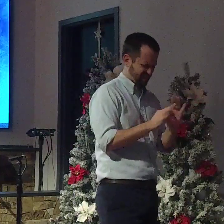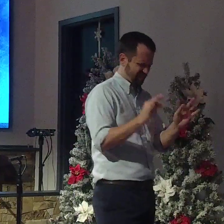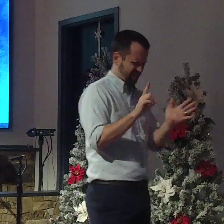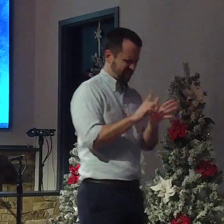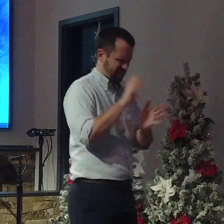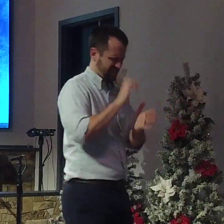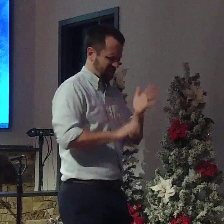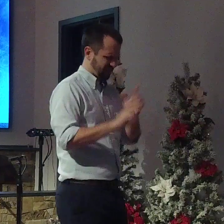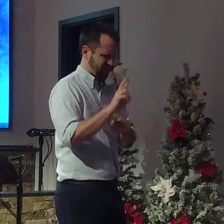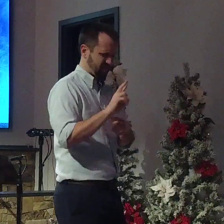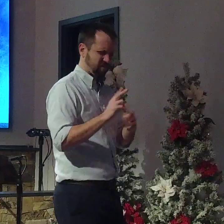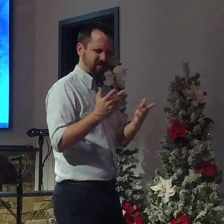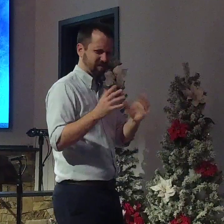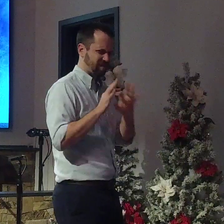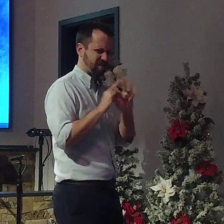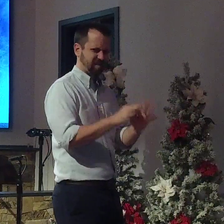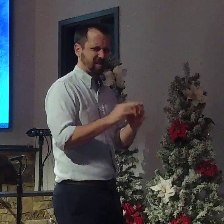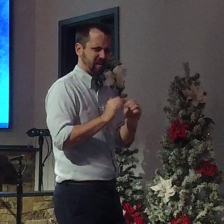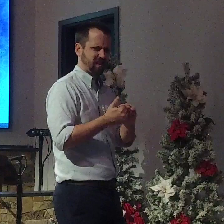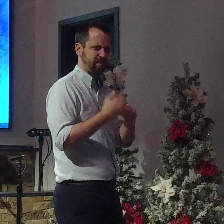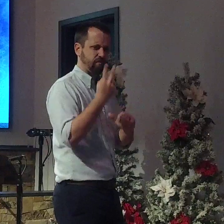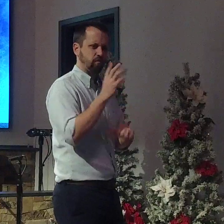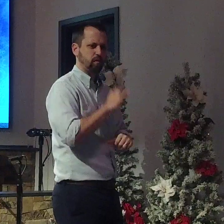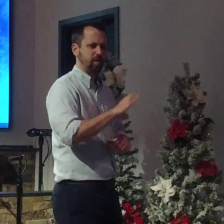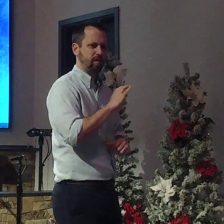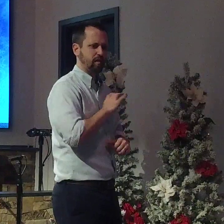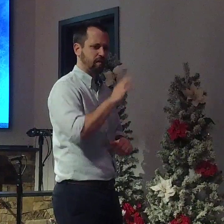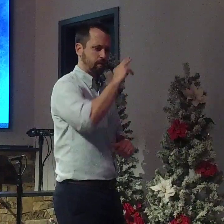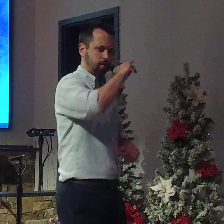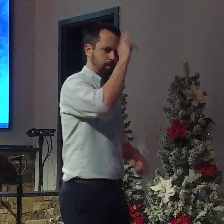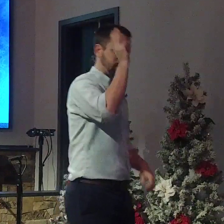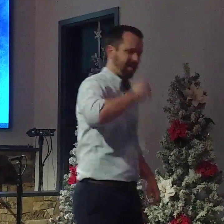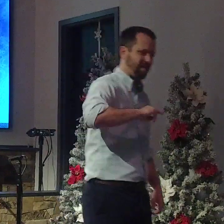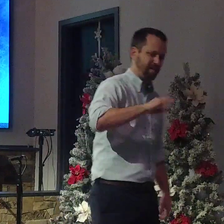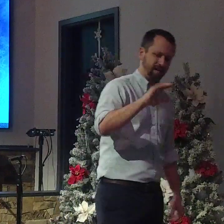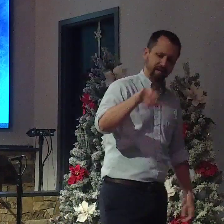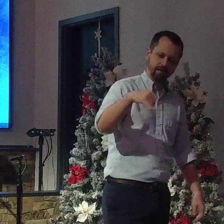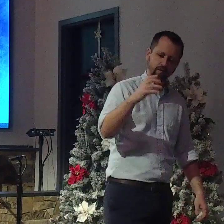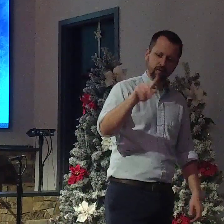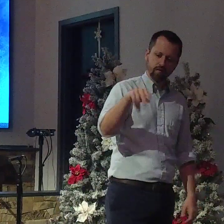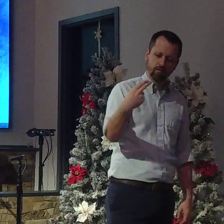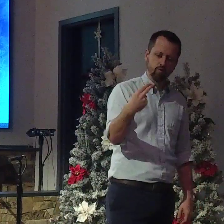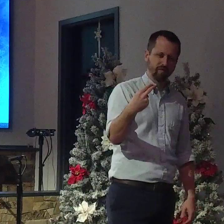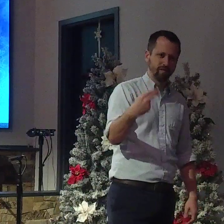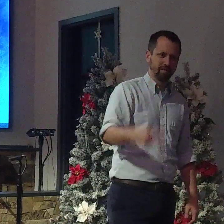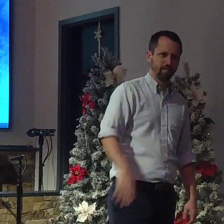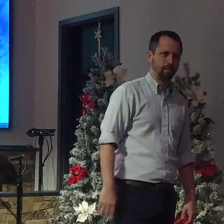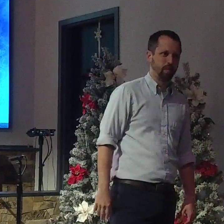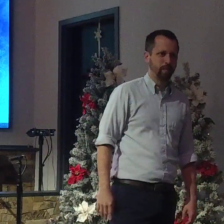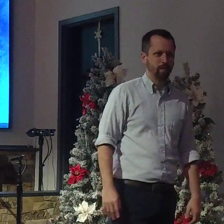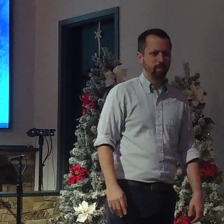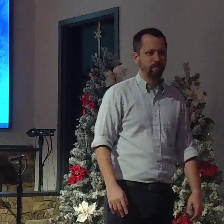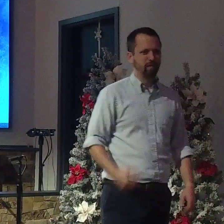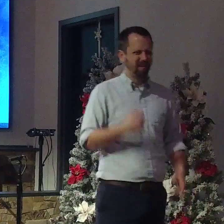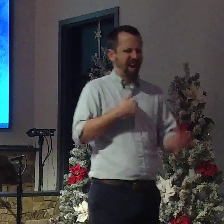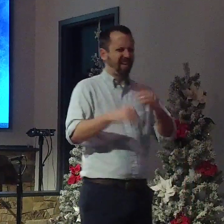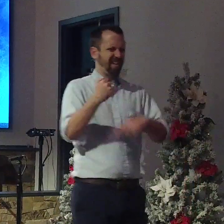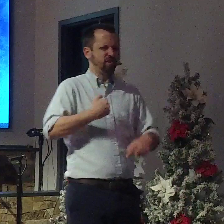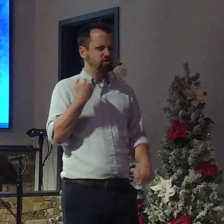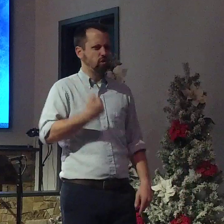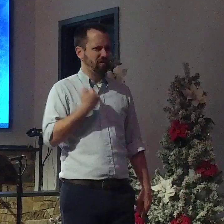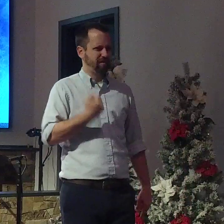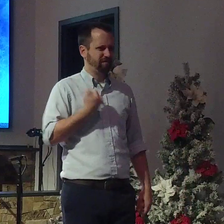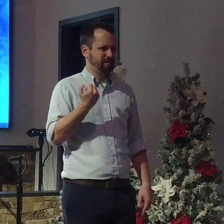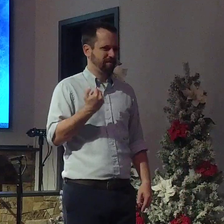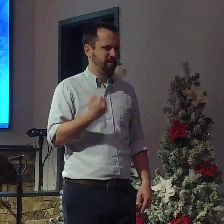so prestigious. But it was also known by this phrase. It was known as the city of David, and